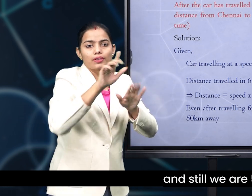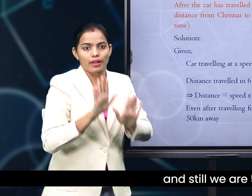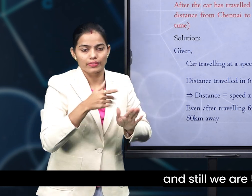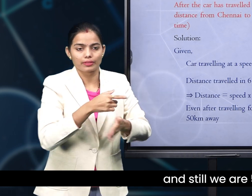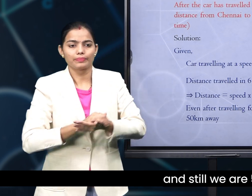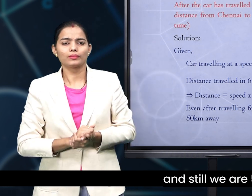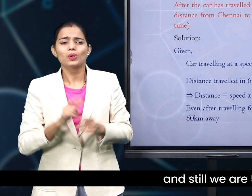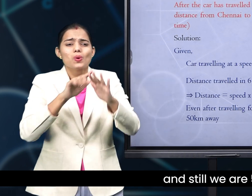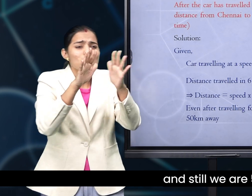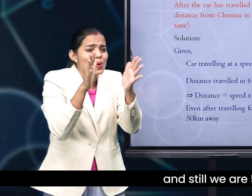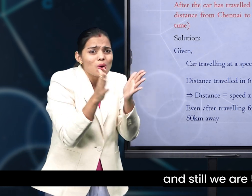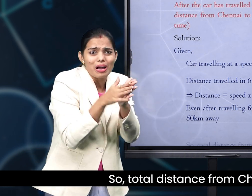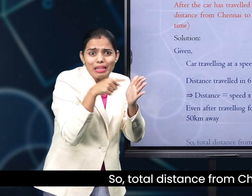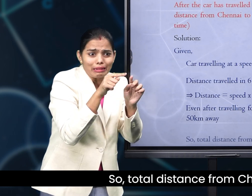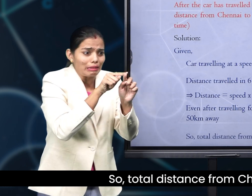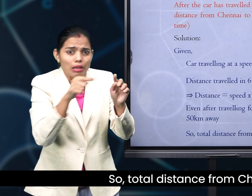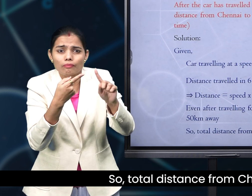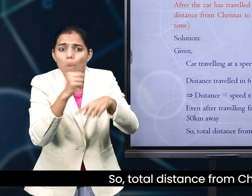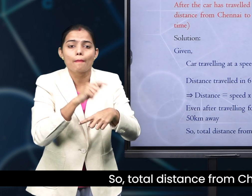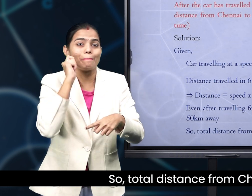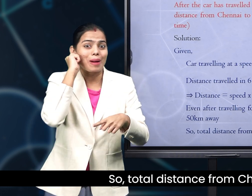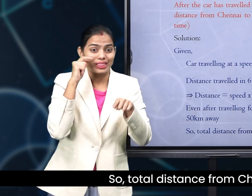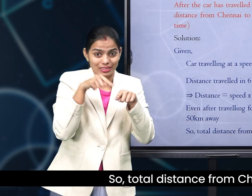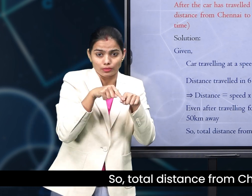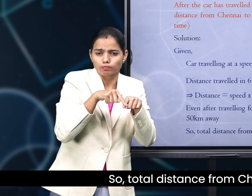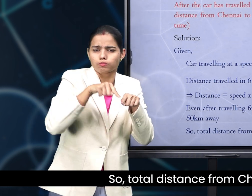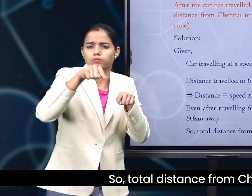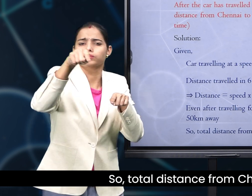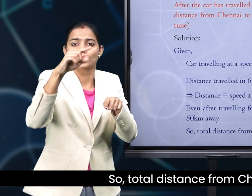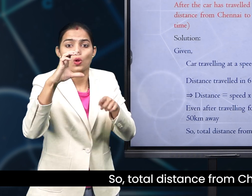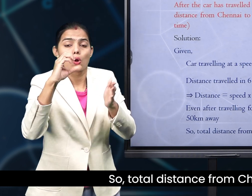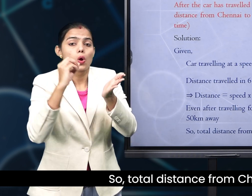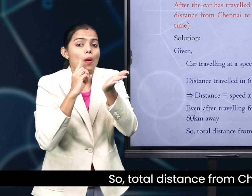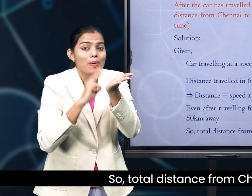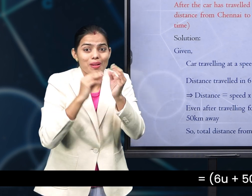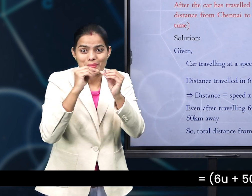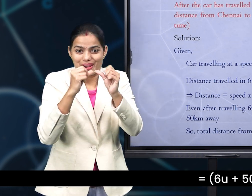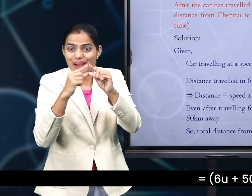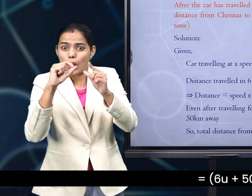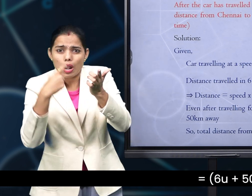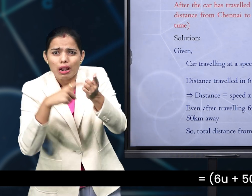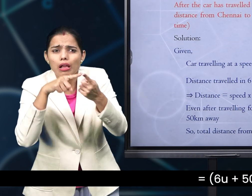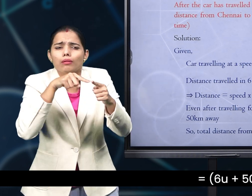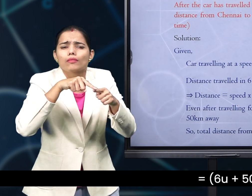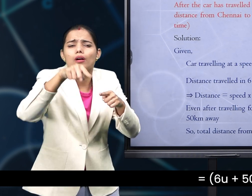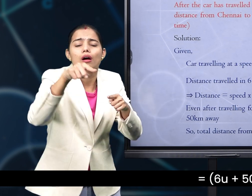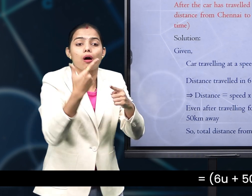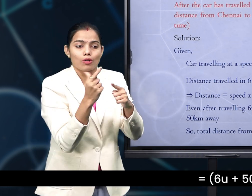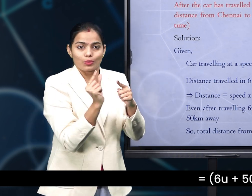away. So, total distance from Chennai to Coimbatore is equal to 6u